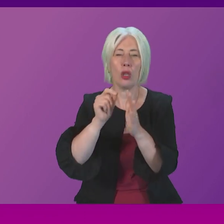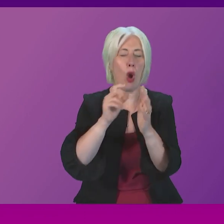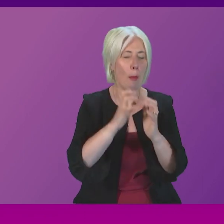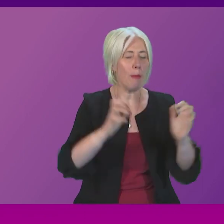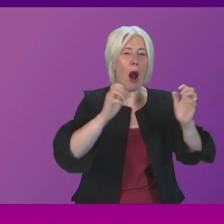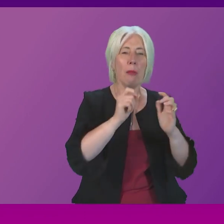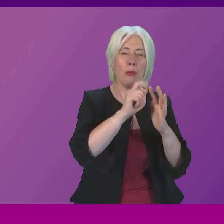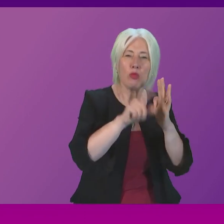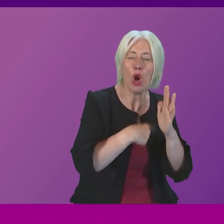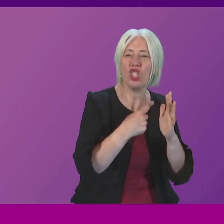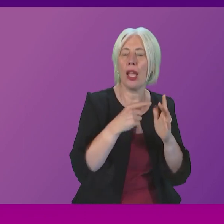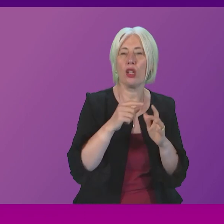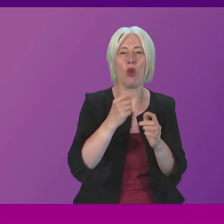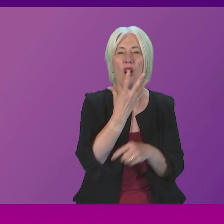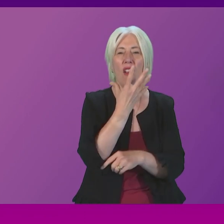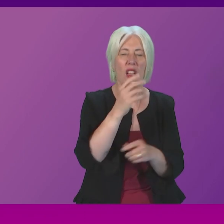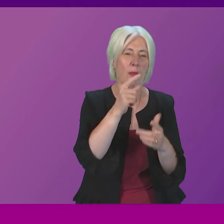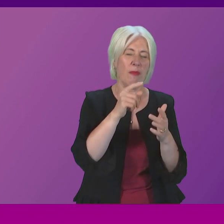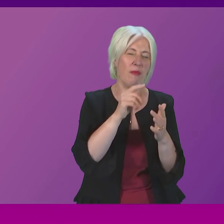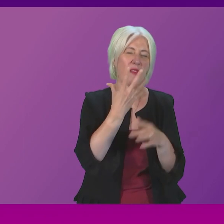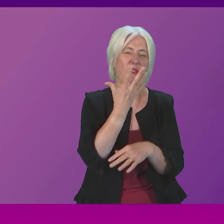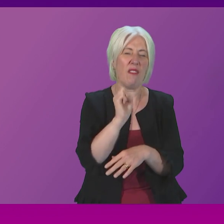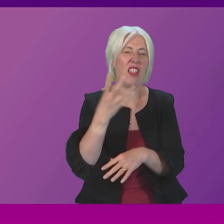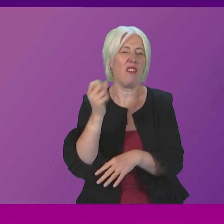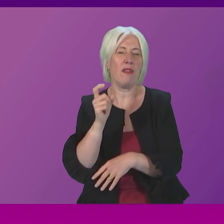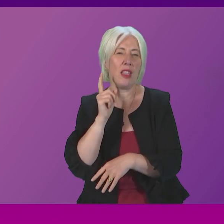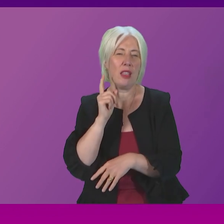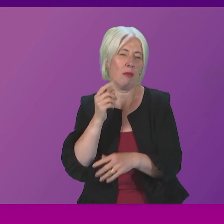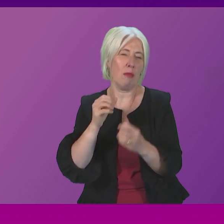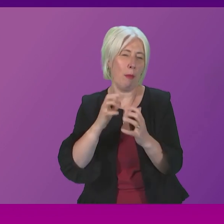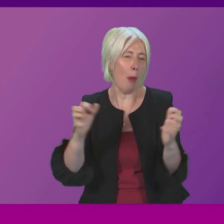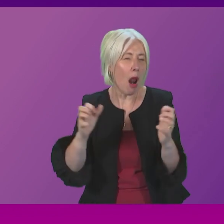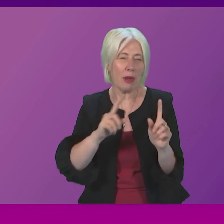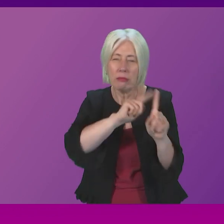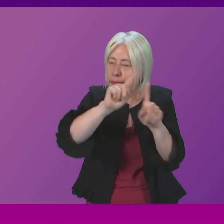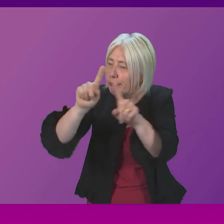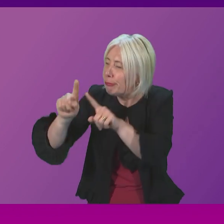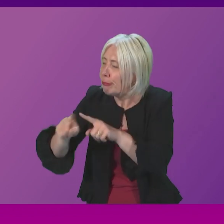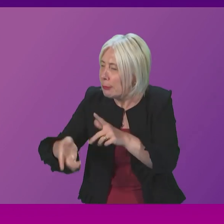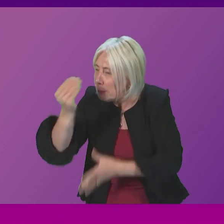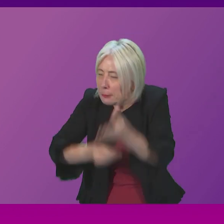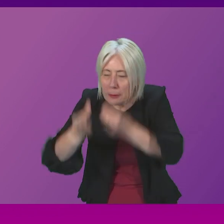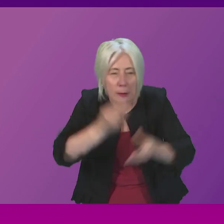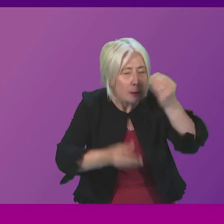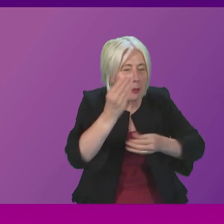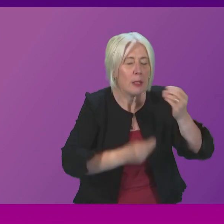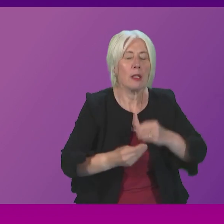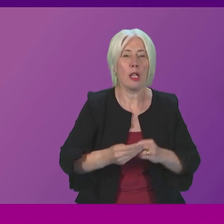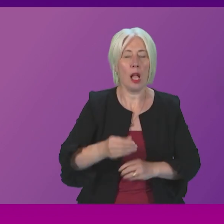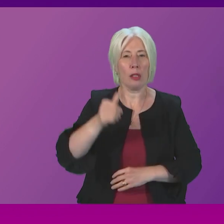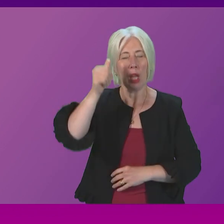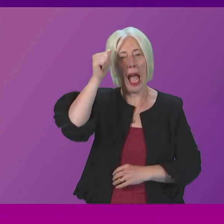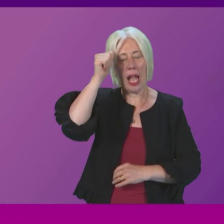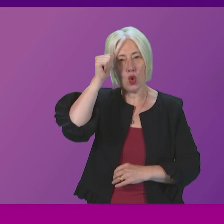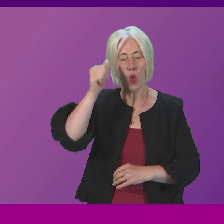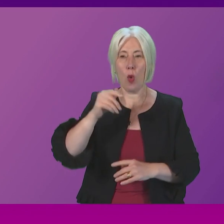in Elector, 50-50 Parliament. And I just absorbed myself. And I know there's a yin and a yang to everything, and I will